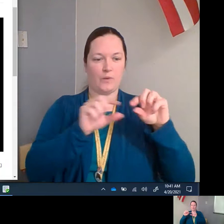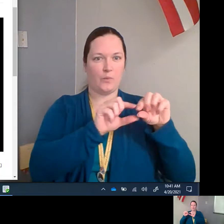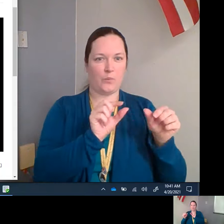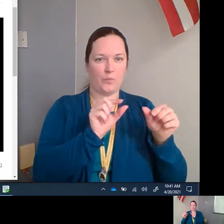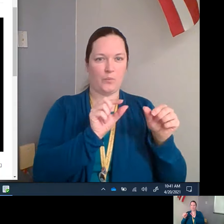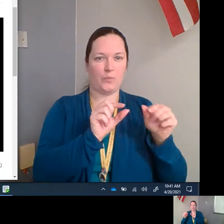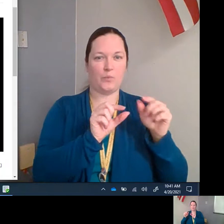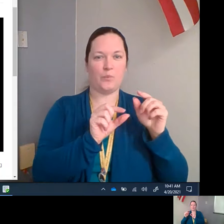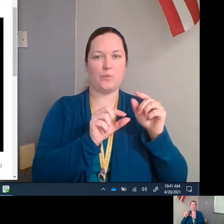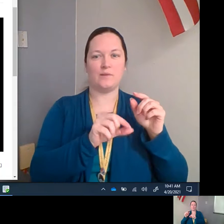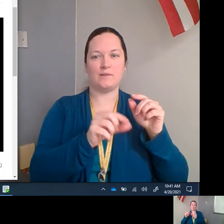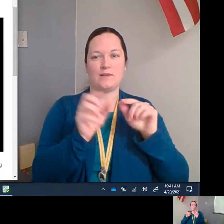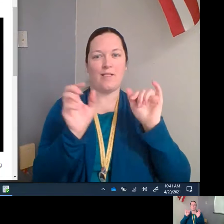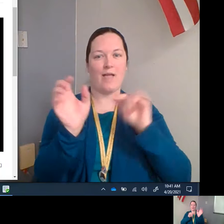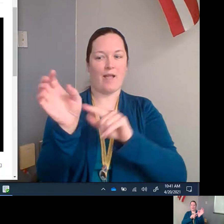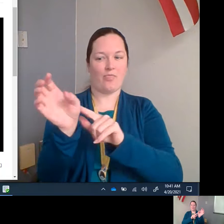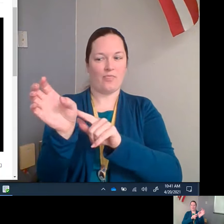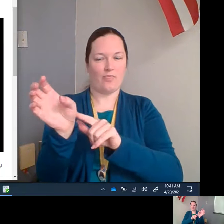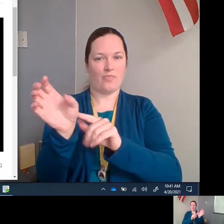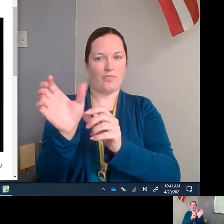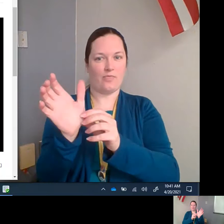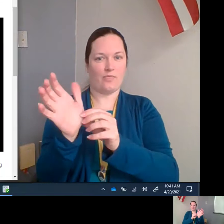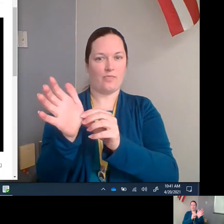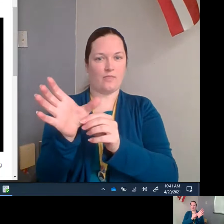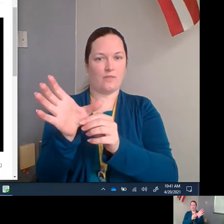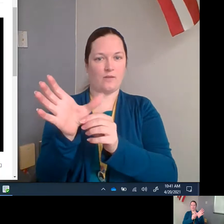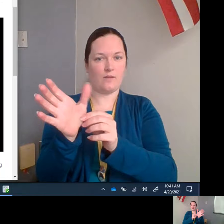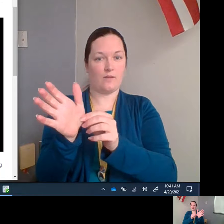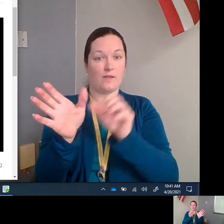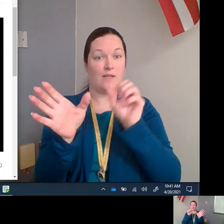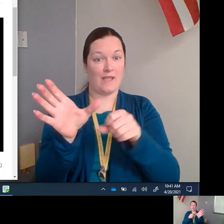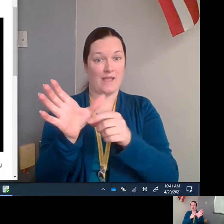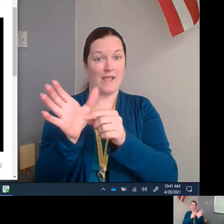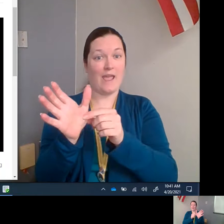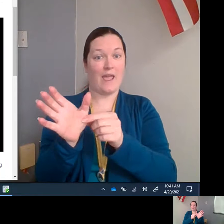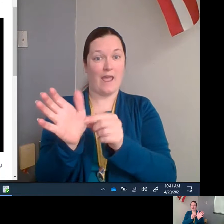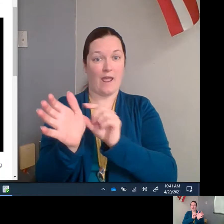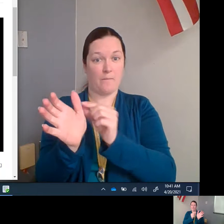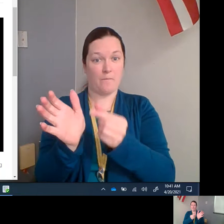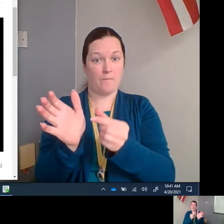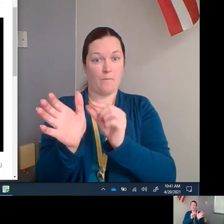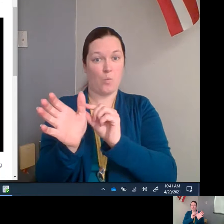on one kind of bone sitting on another, and I get a huge amount of maneuverability in my